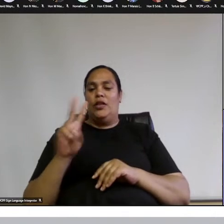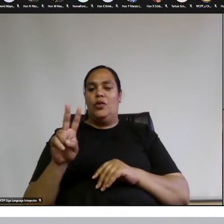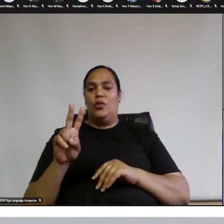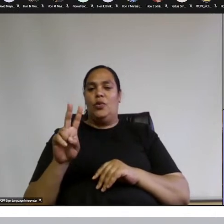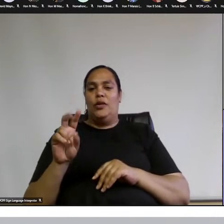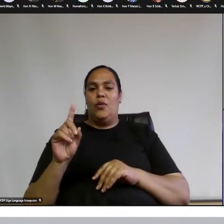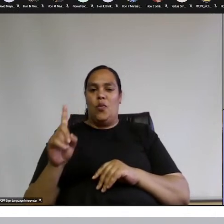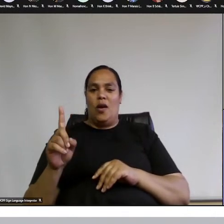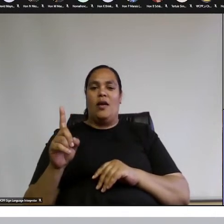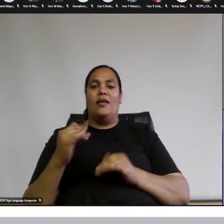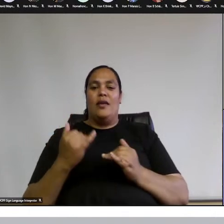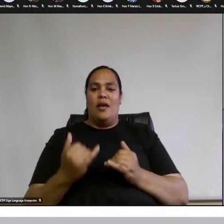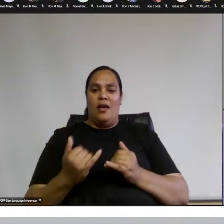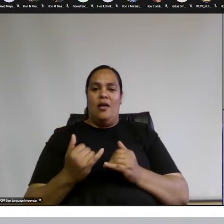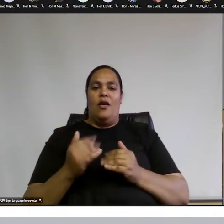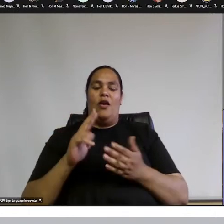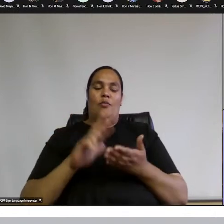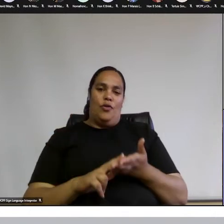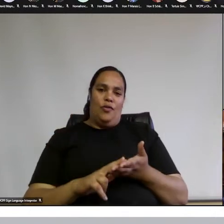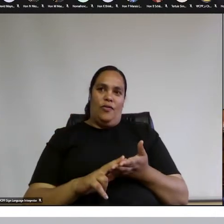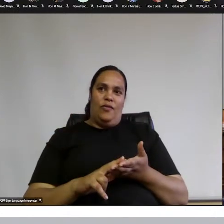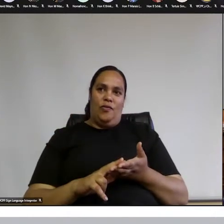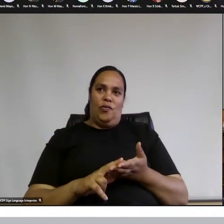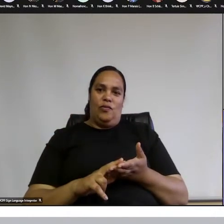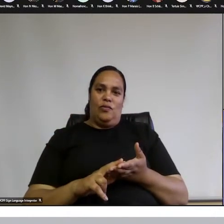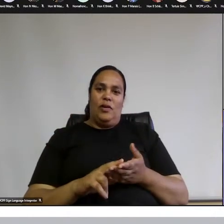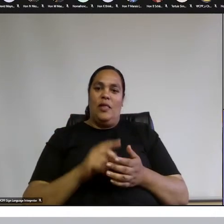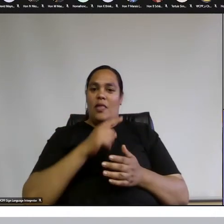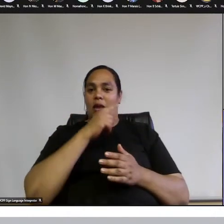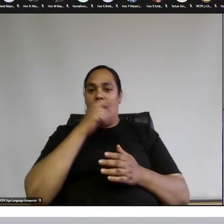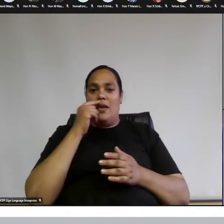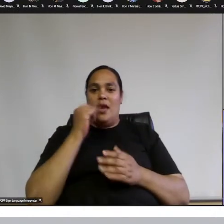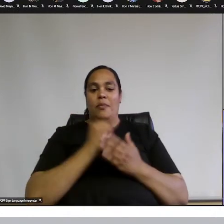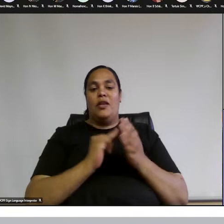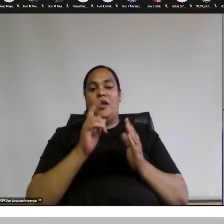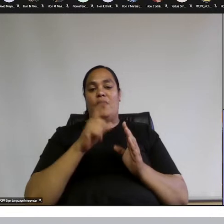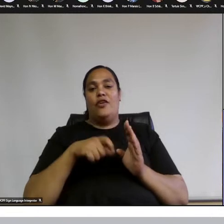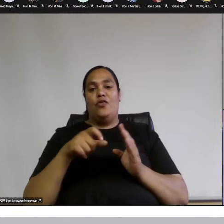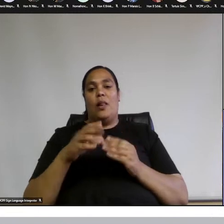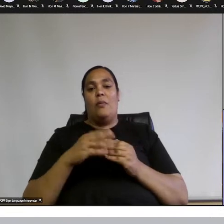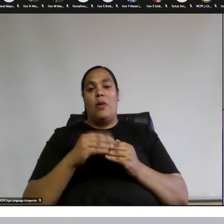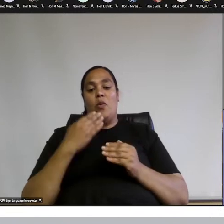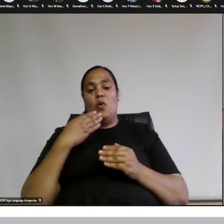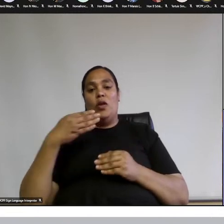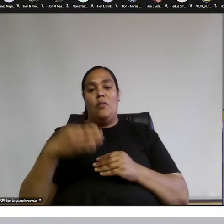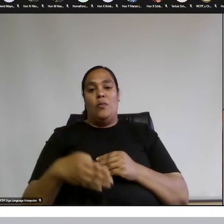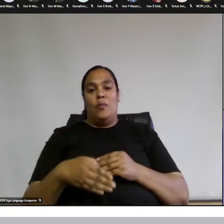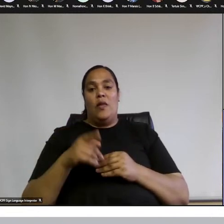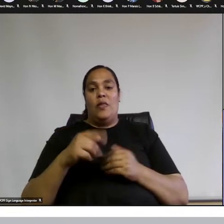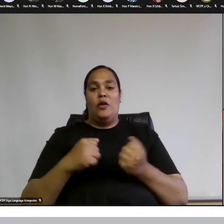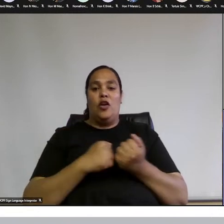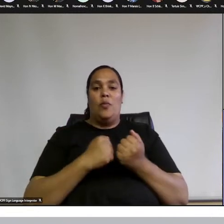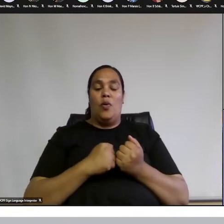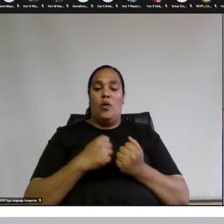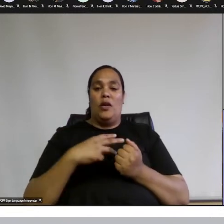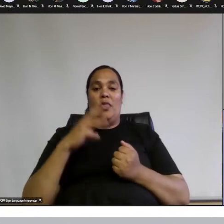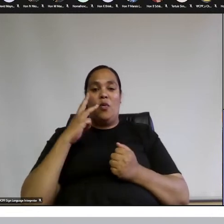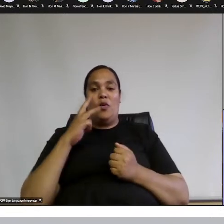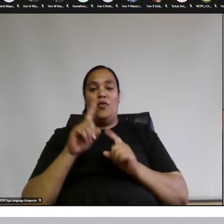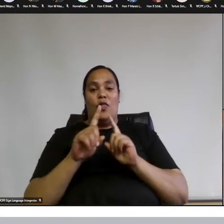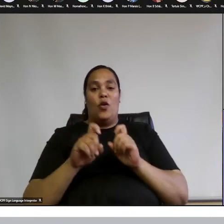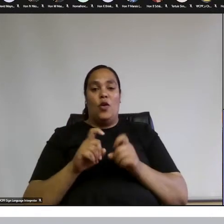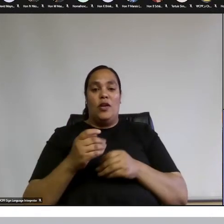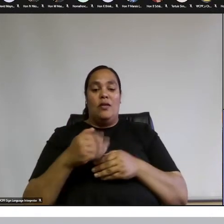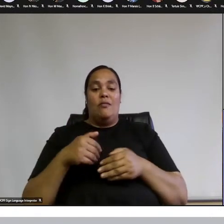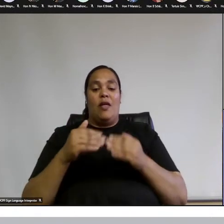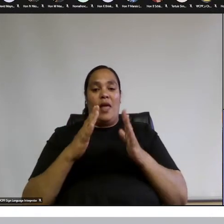therefore accordingly approved. The names of the individual members present and their support or otherwise for the question before the